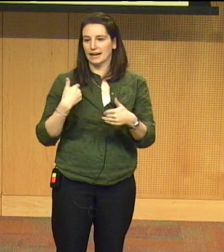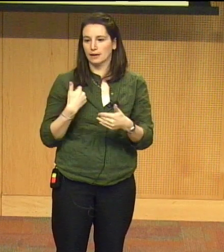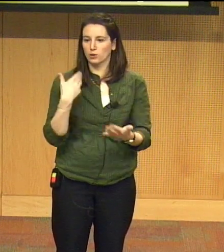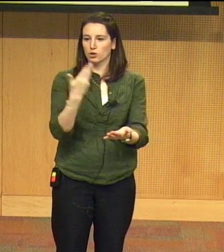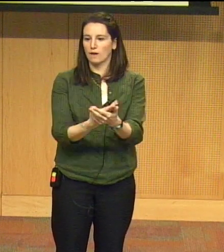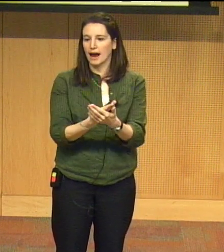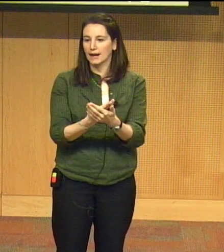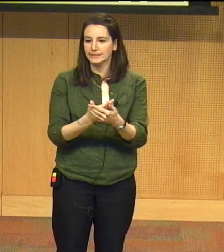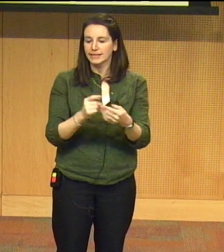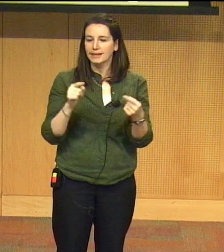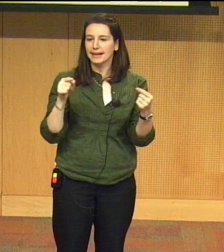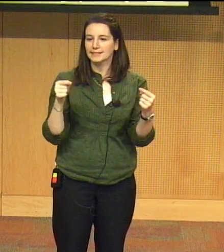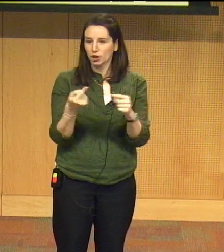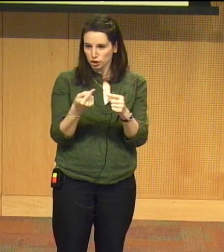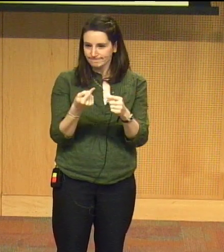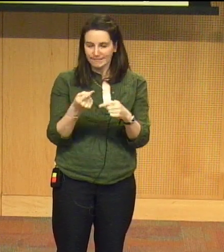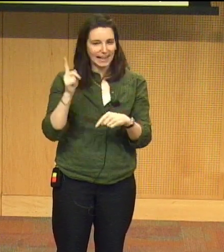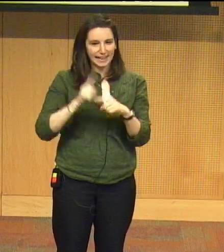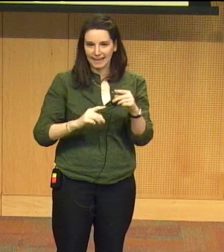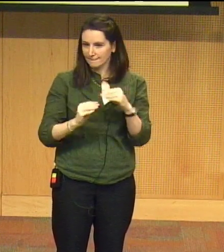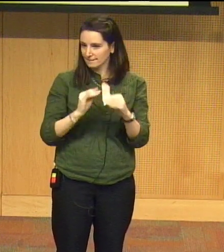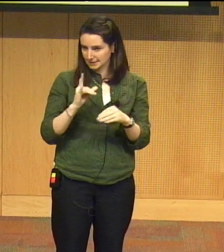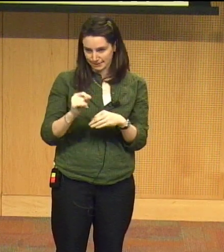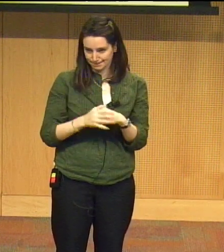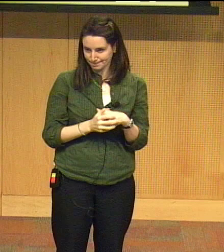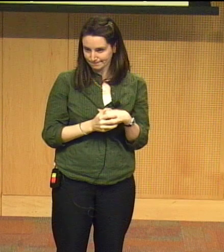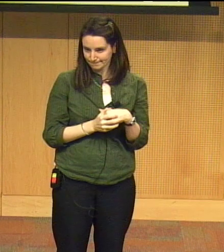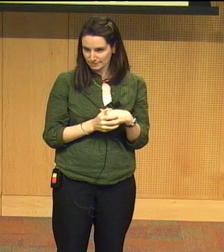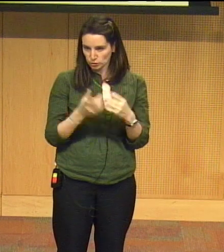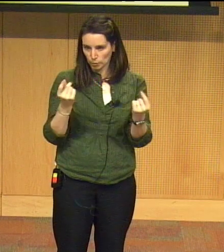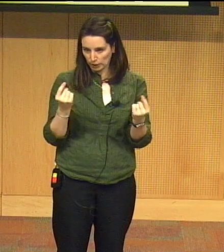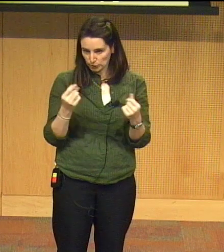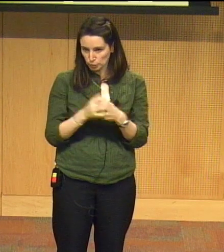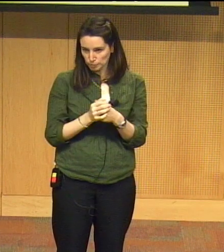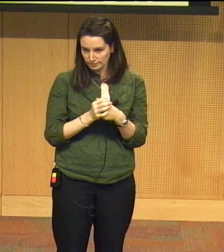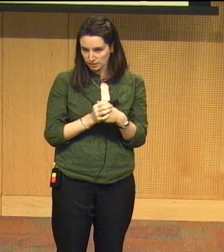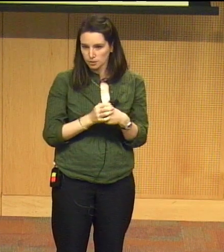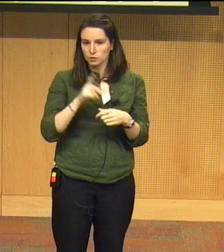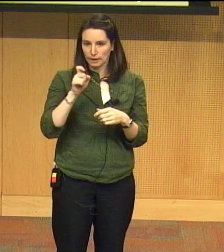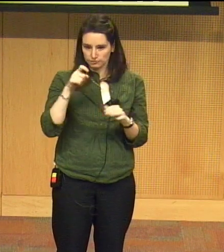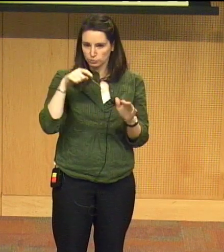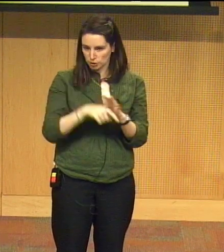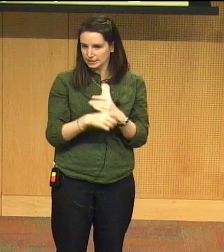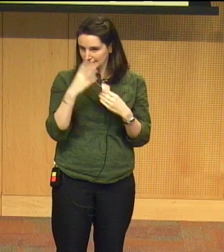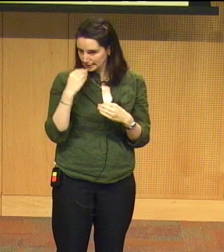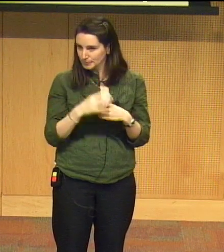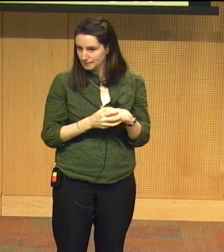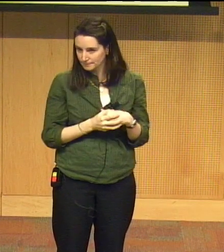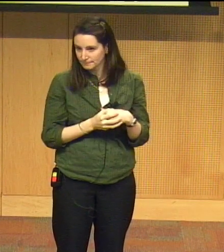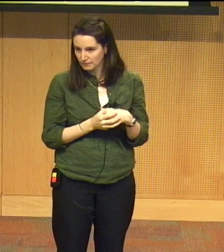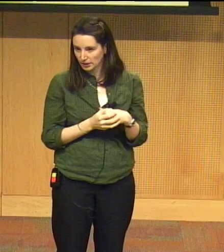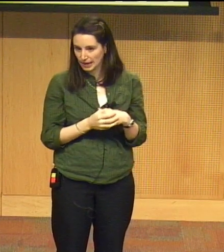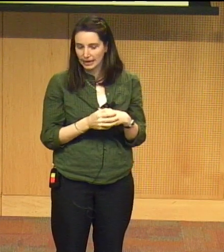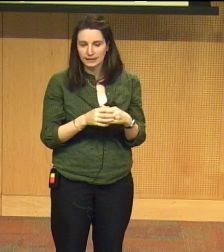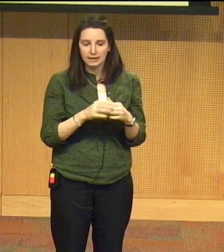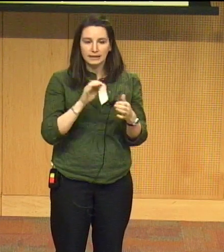animal arrives and it's hurt and I can't fix it. So what do? You have to put it to sleep. Okay. And